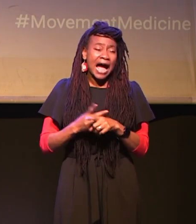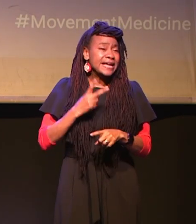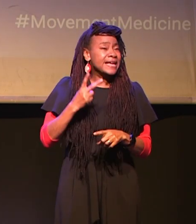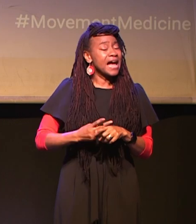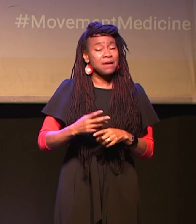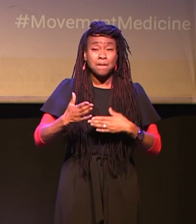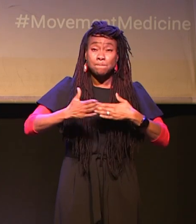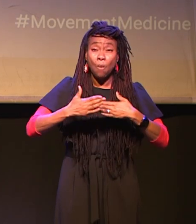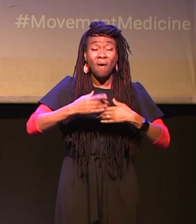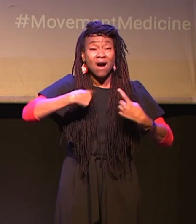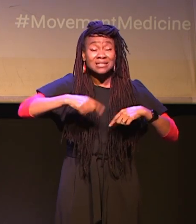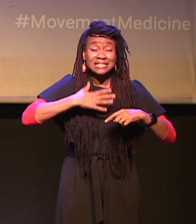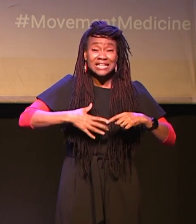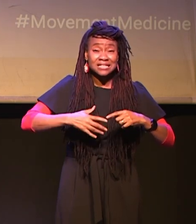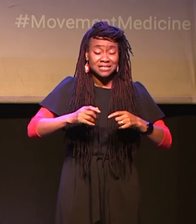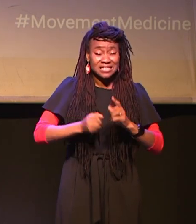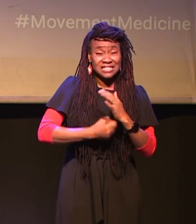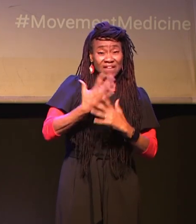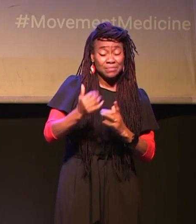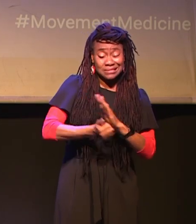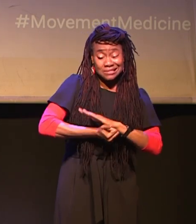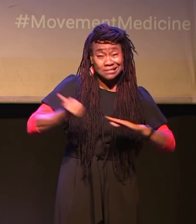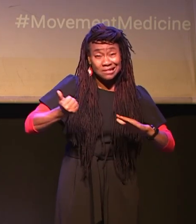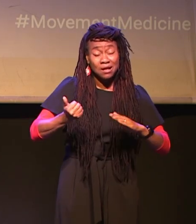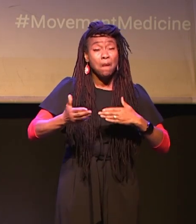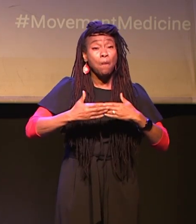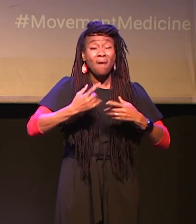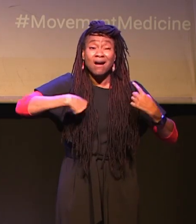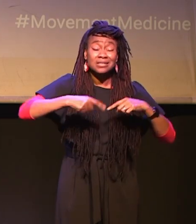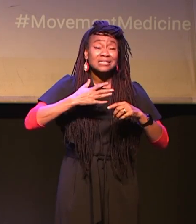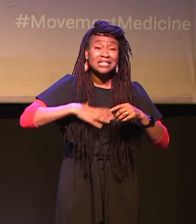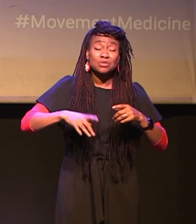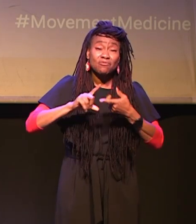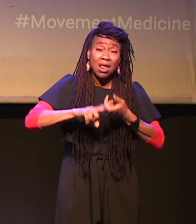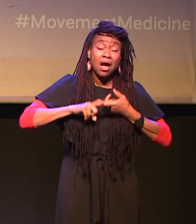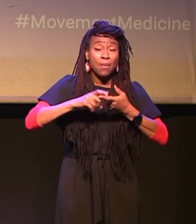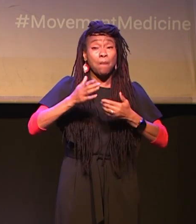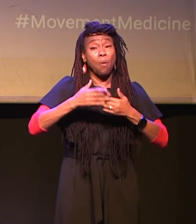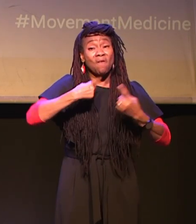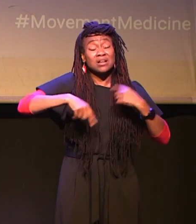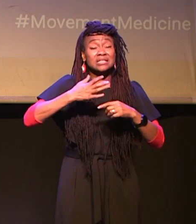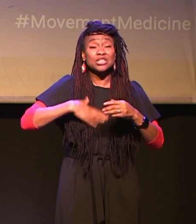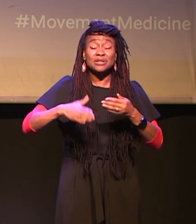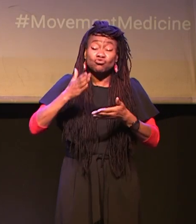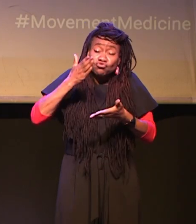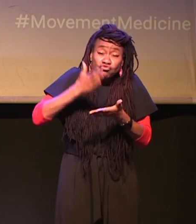need to be skilled, more of us needs to be reliable, more of us need to be trustworthy. So just holding those two.